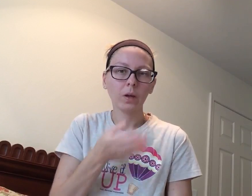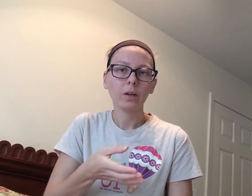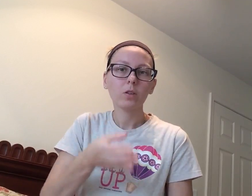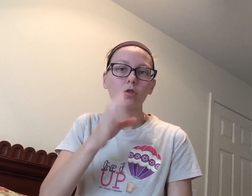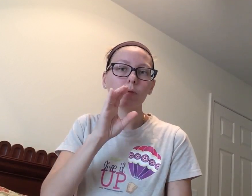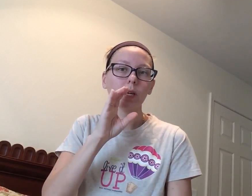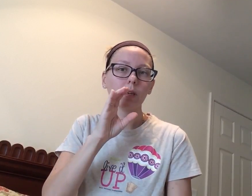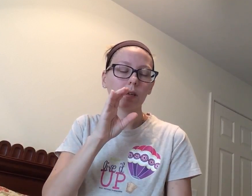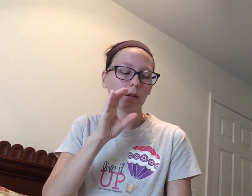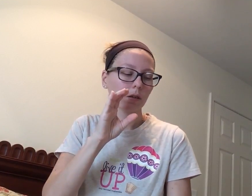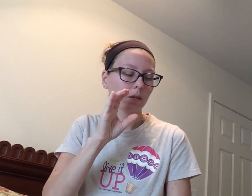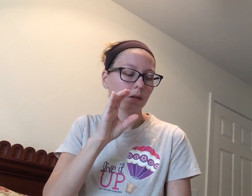Drink.